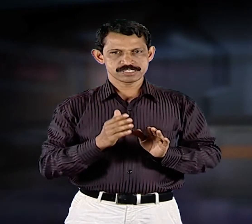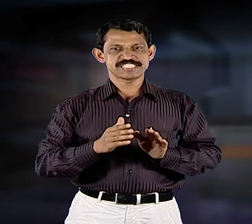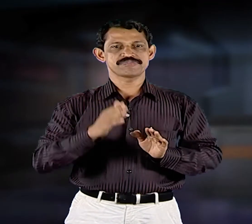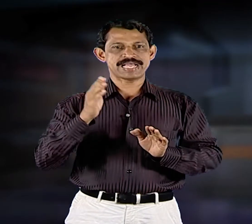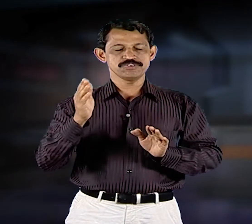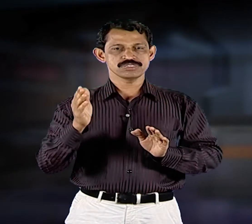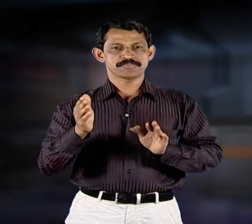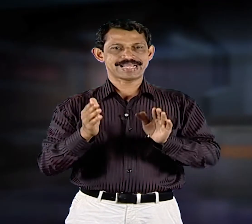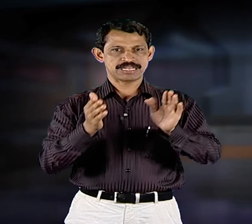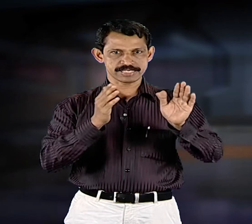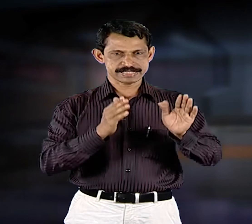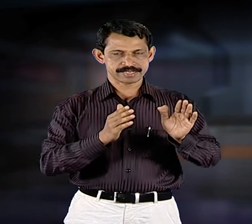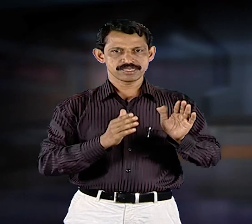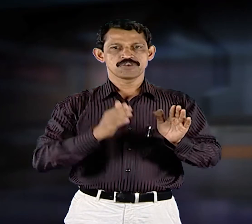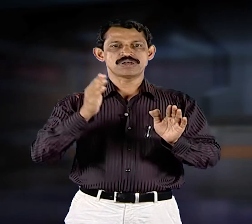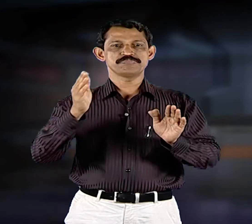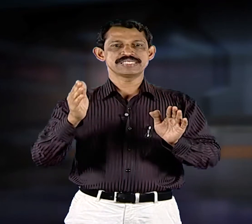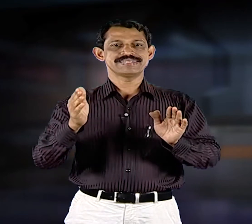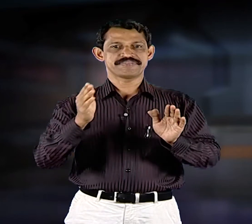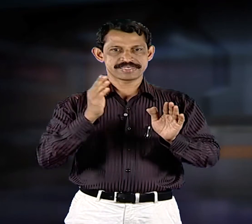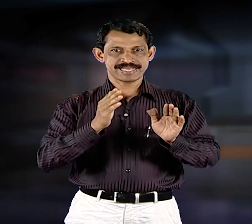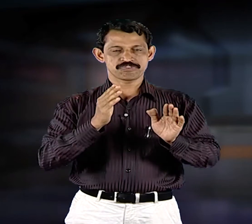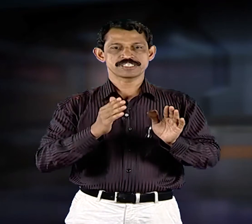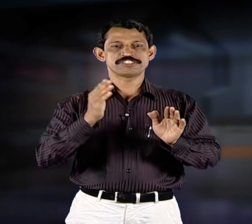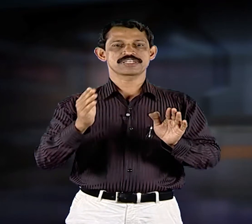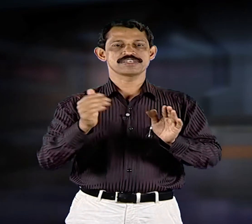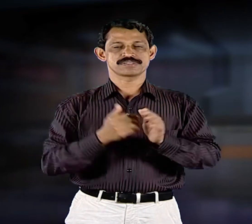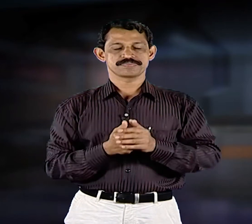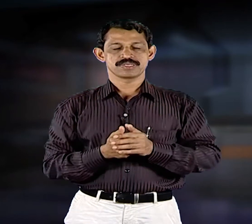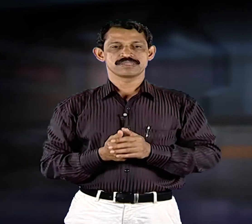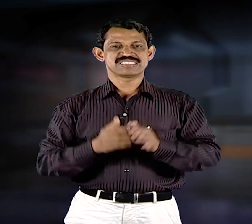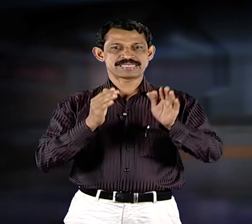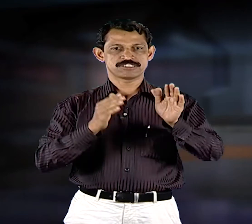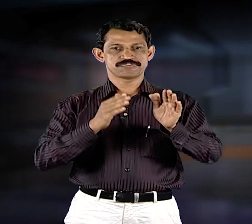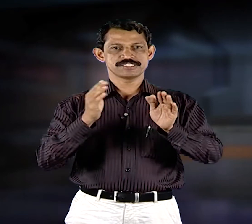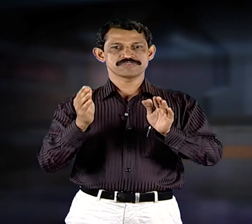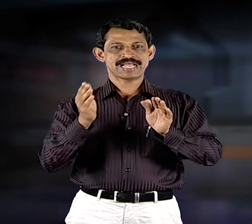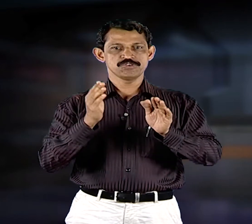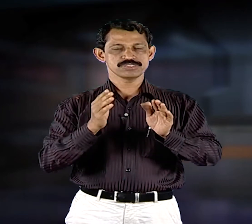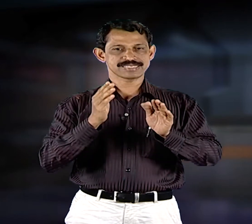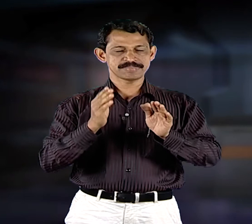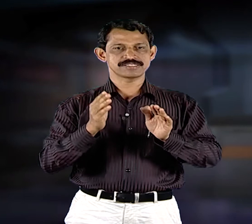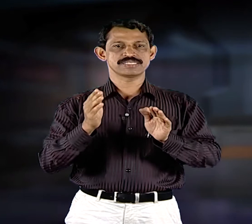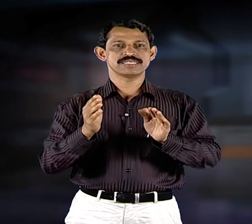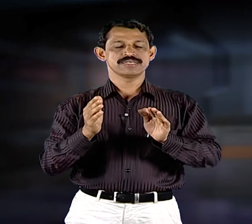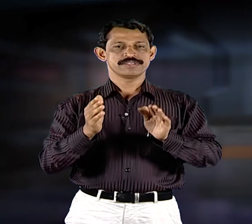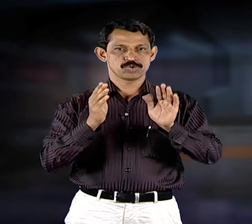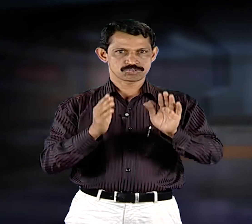teaching values by allocating one period every day for each class. This method of teaching values recommends the use of